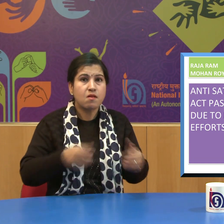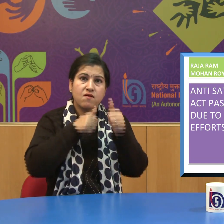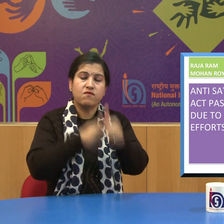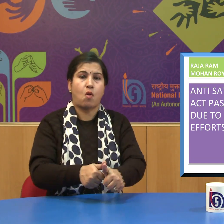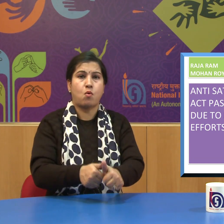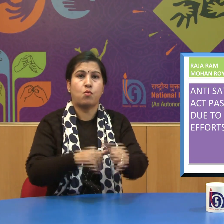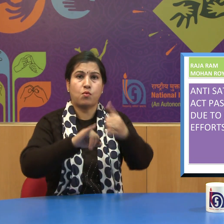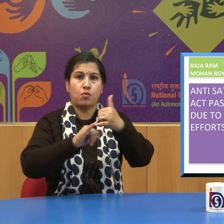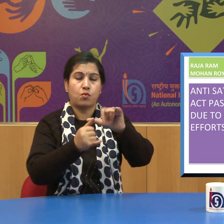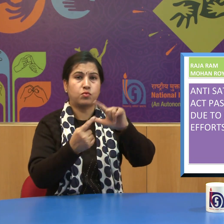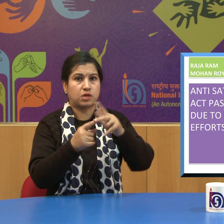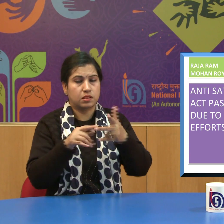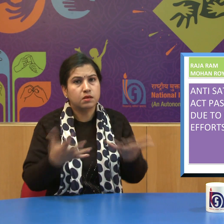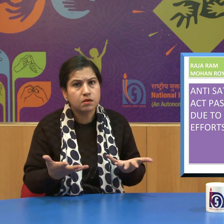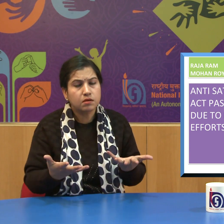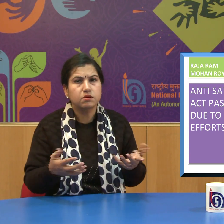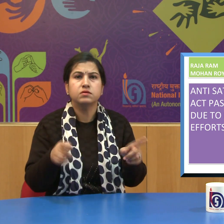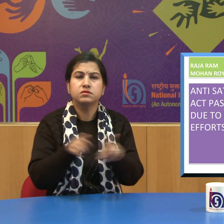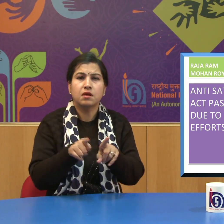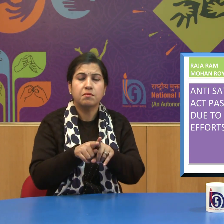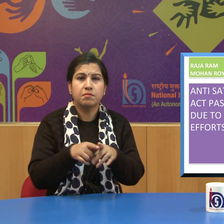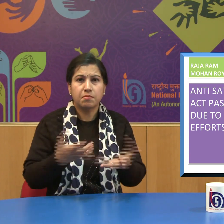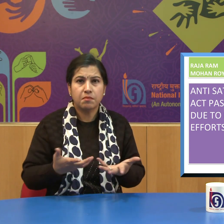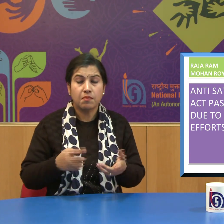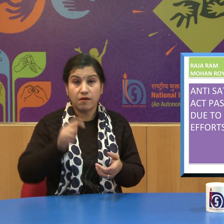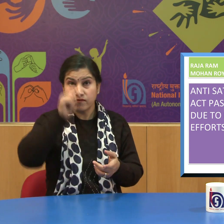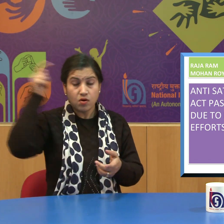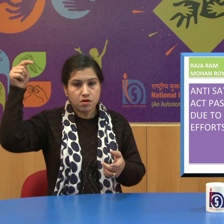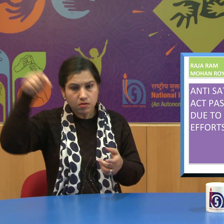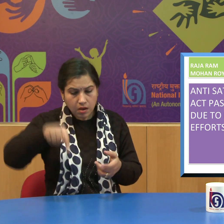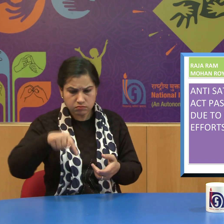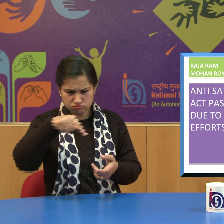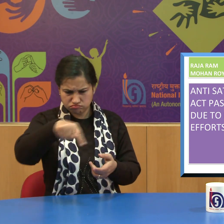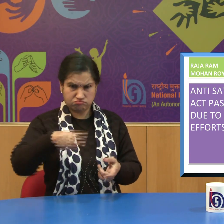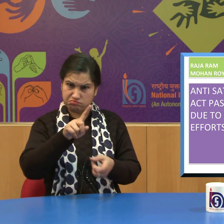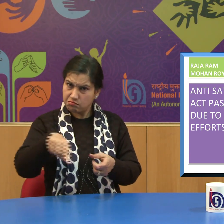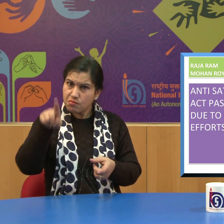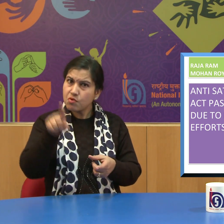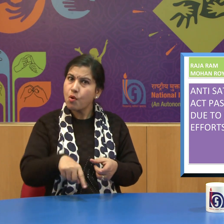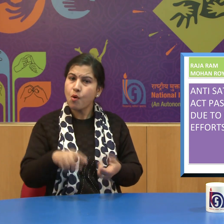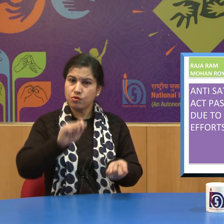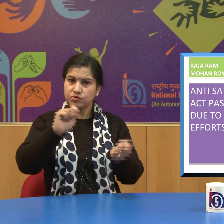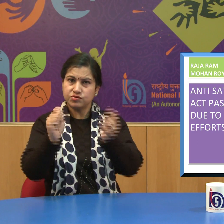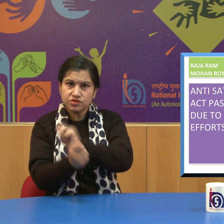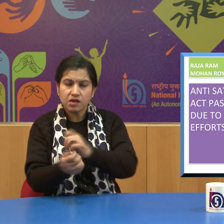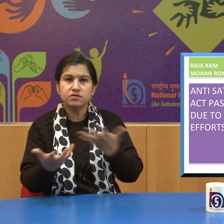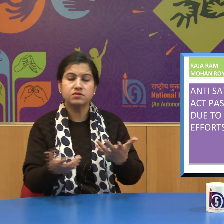and saw them as a conspiracy to convert them into Christianity.